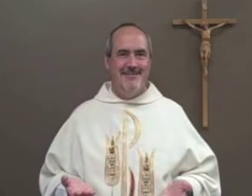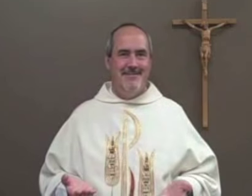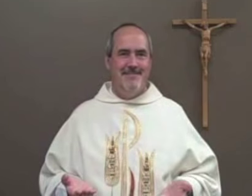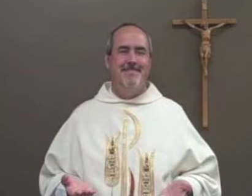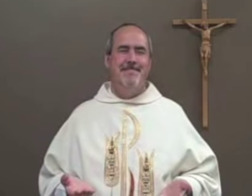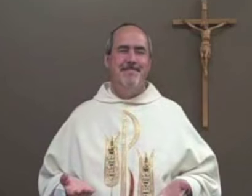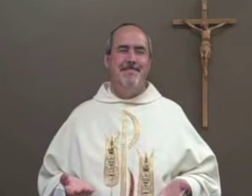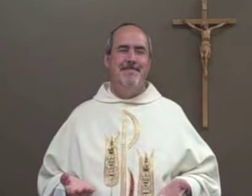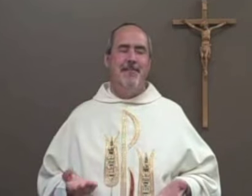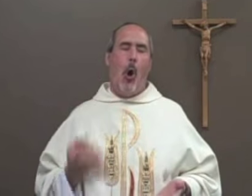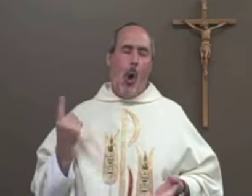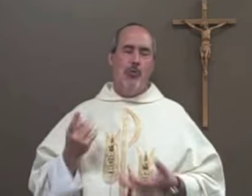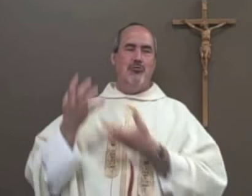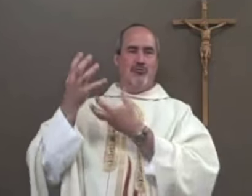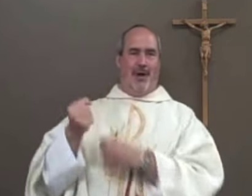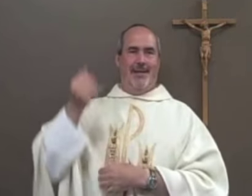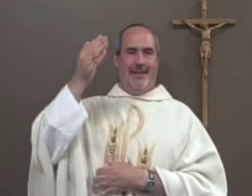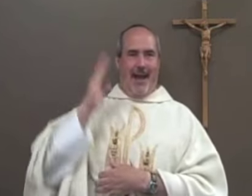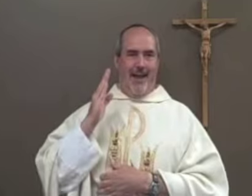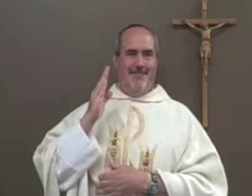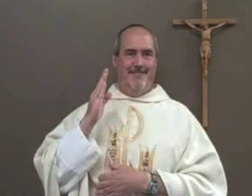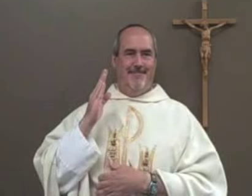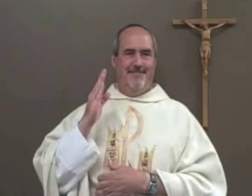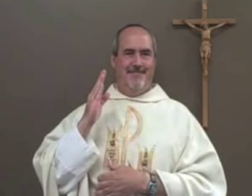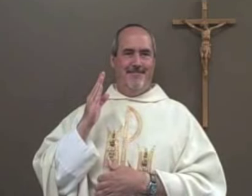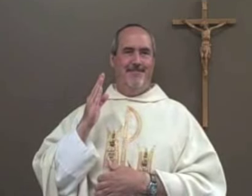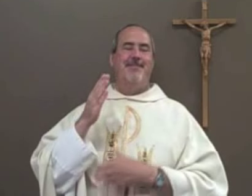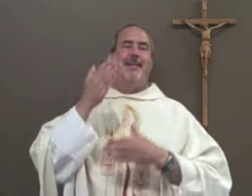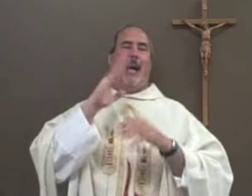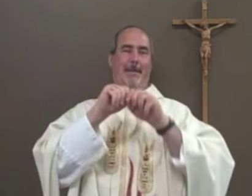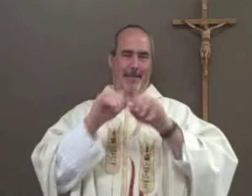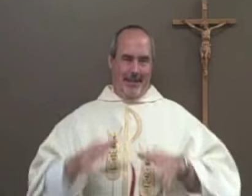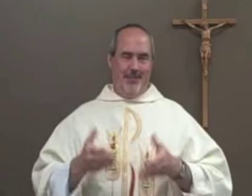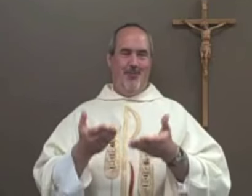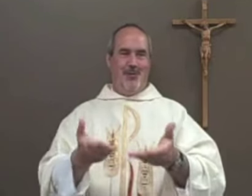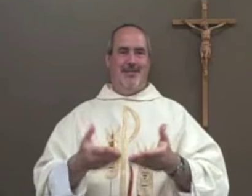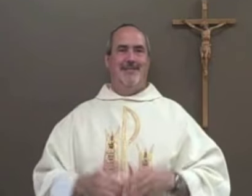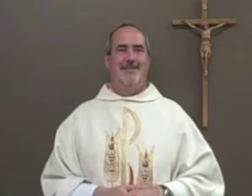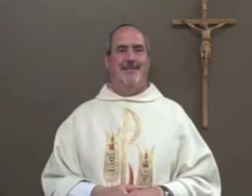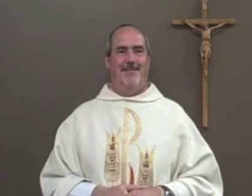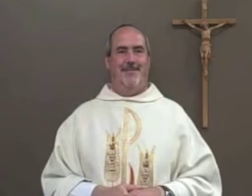the end. Always trust in God. May God bless you.